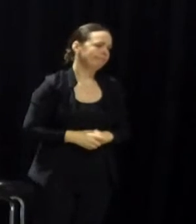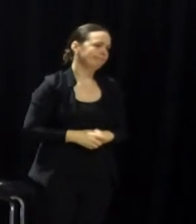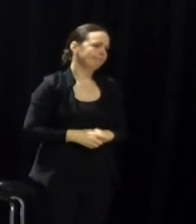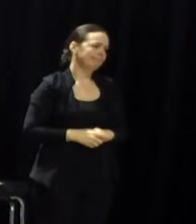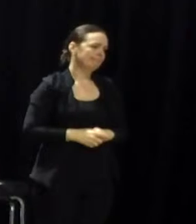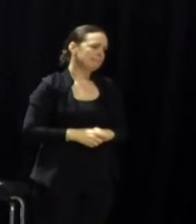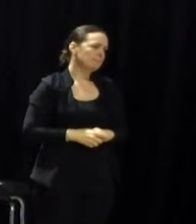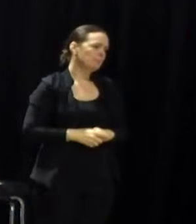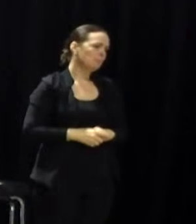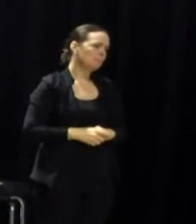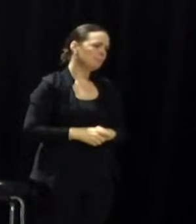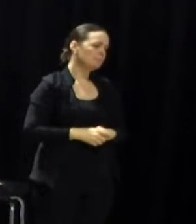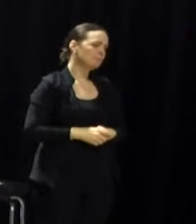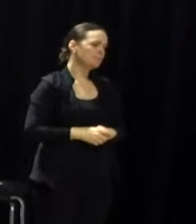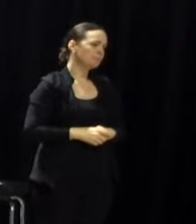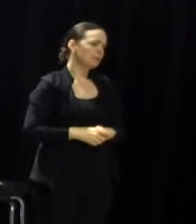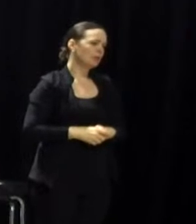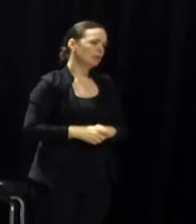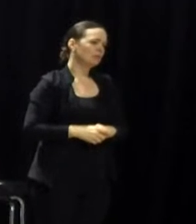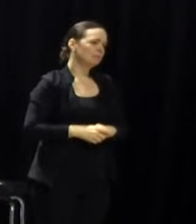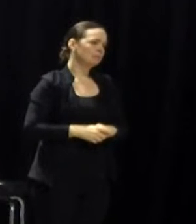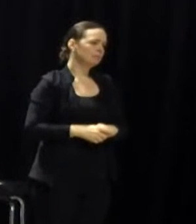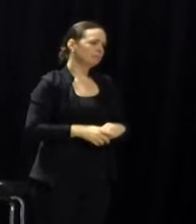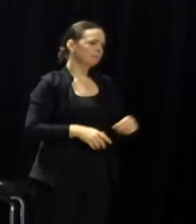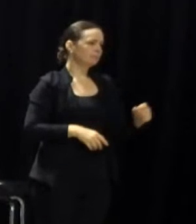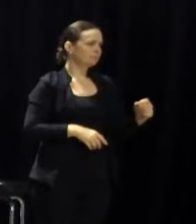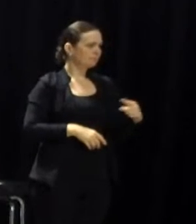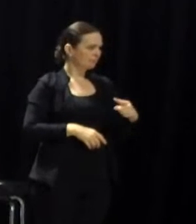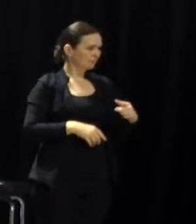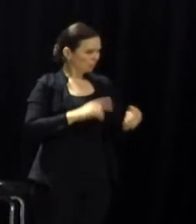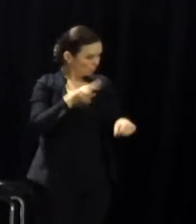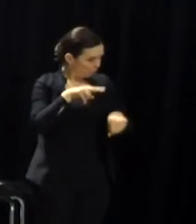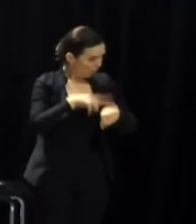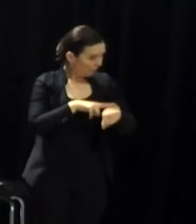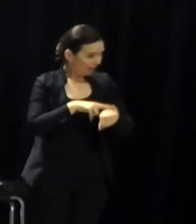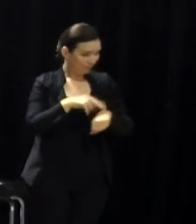nursing home operation? I don't think anything. I think the governor announced it today that